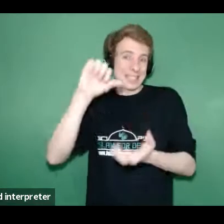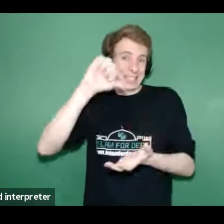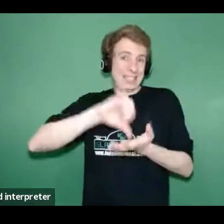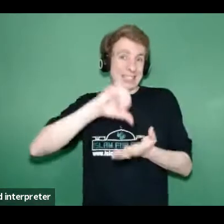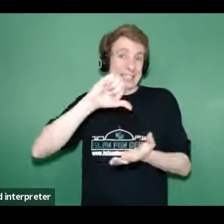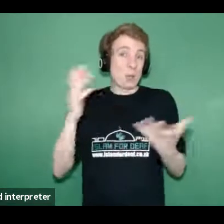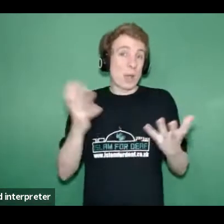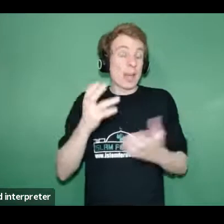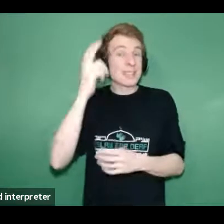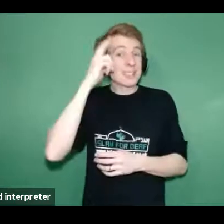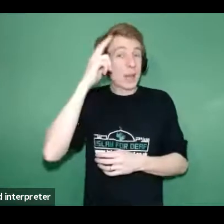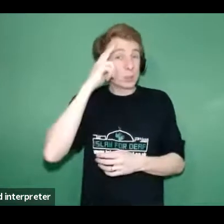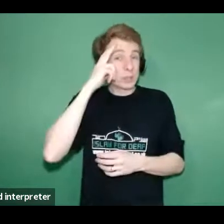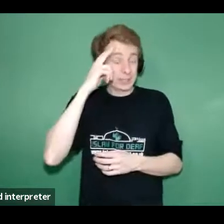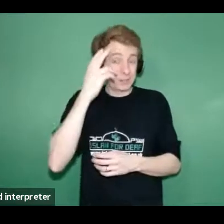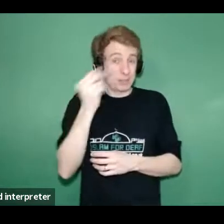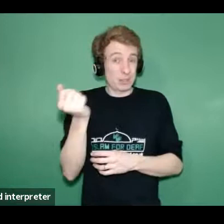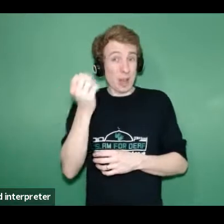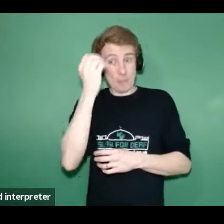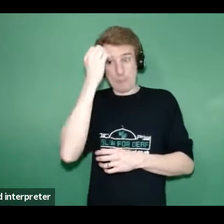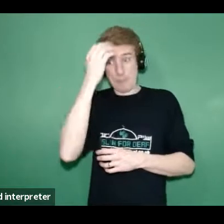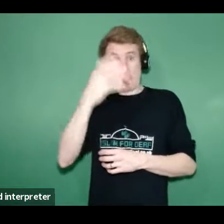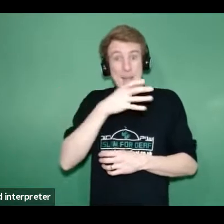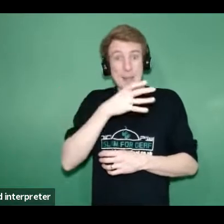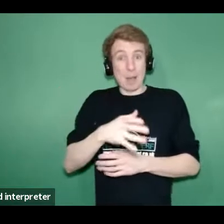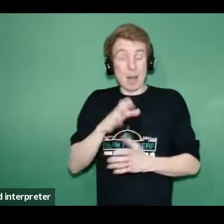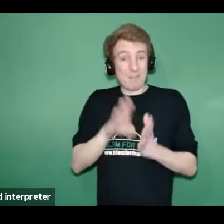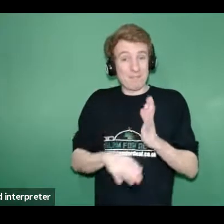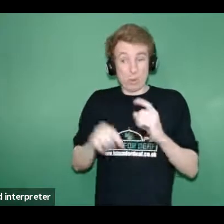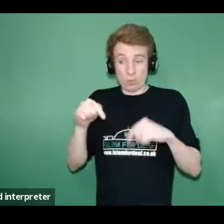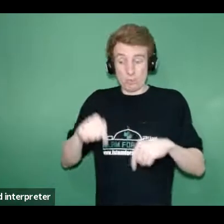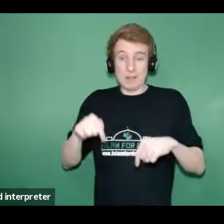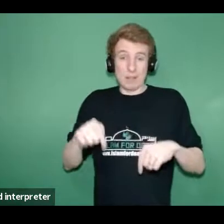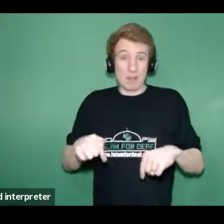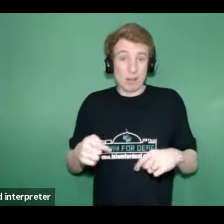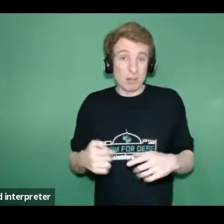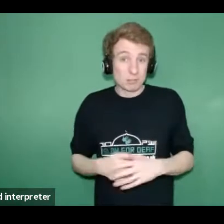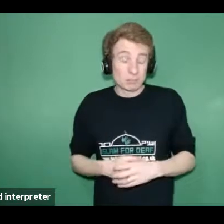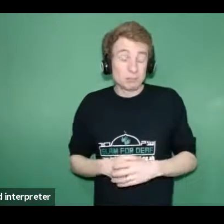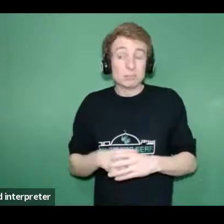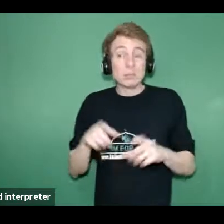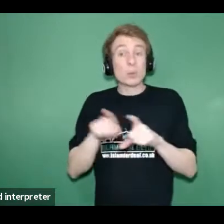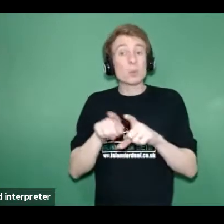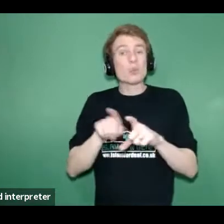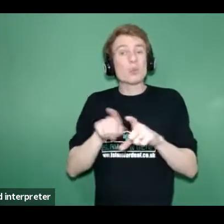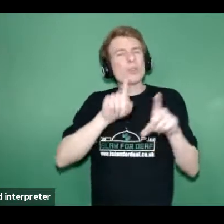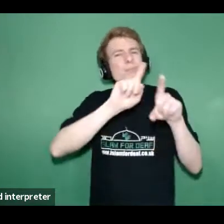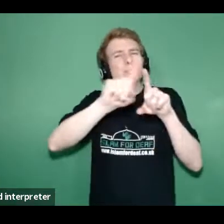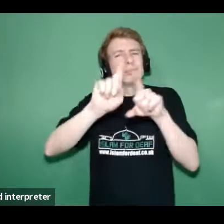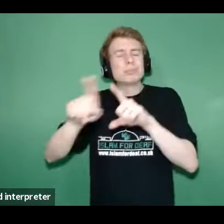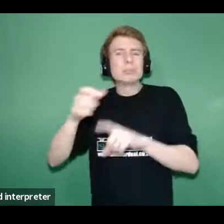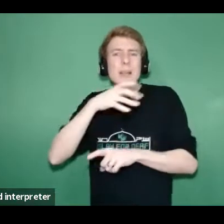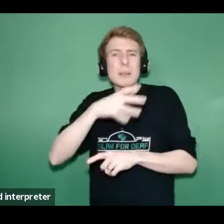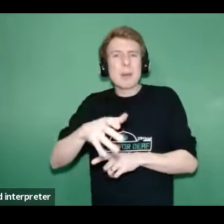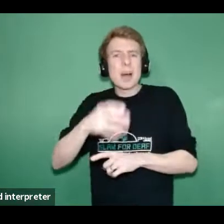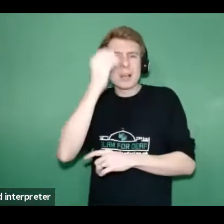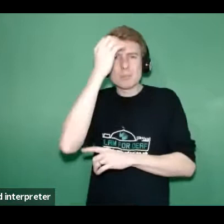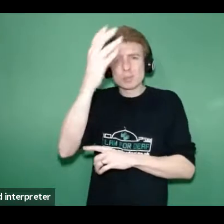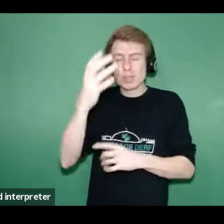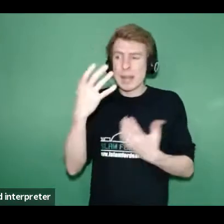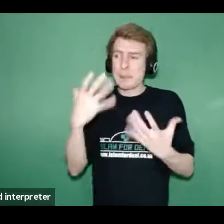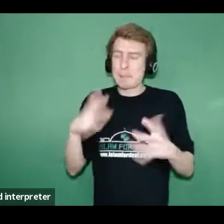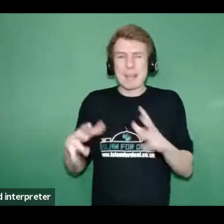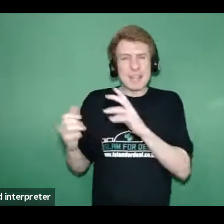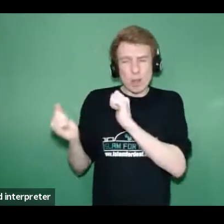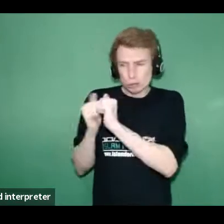also outside of the prophetic city that will be able to present to you on a daily basis a